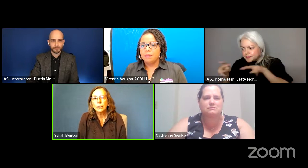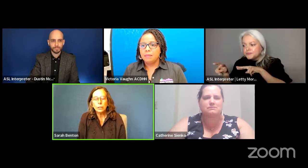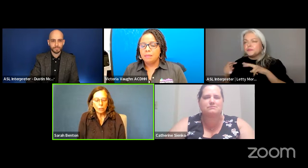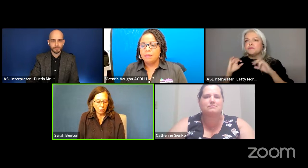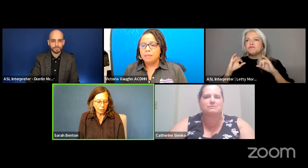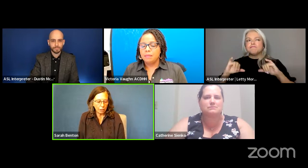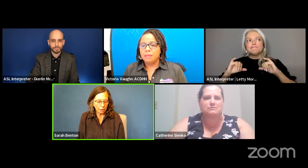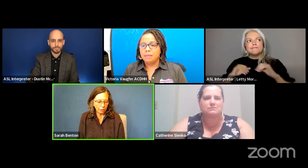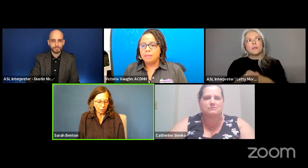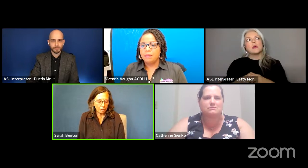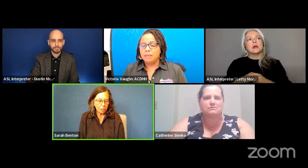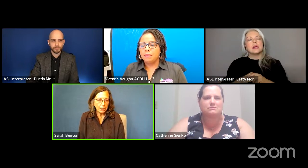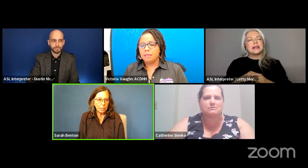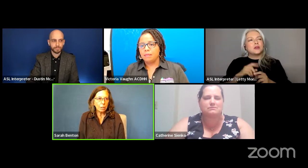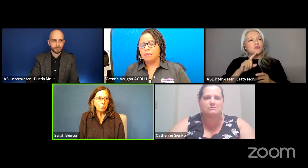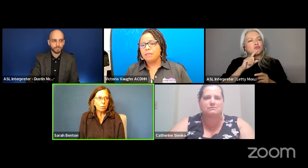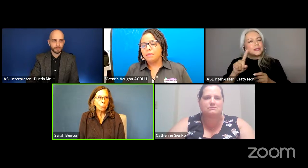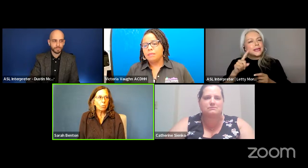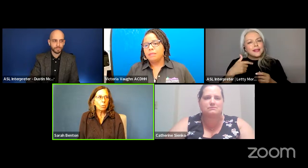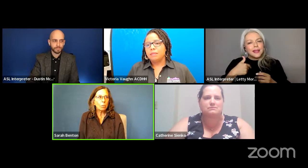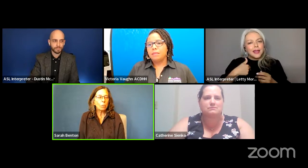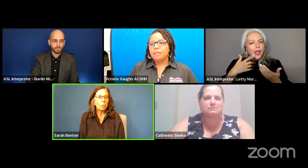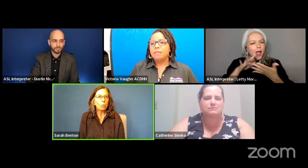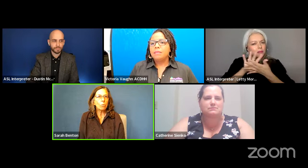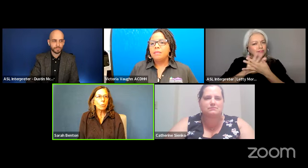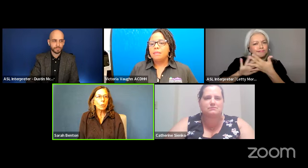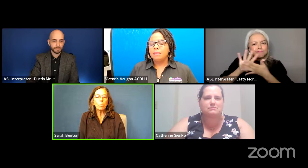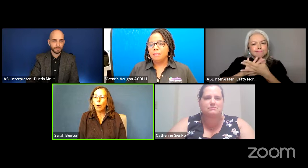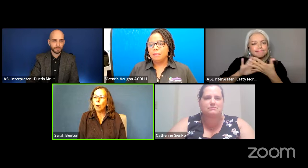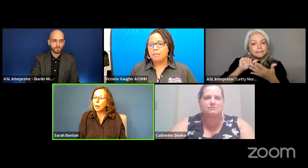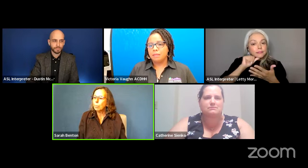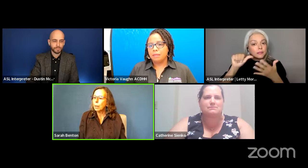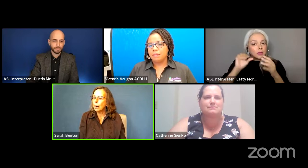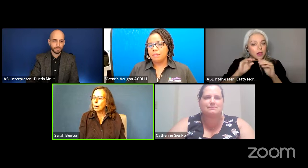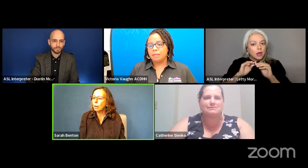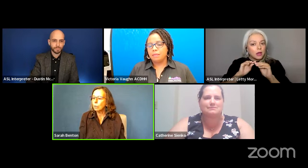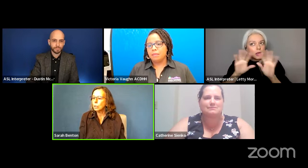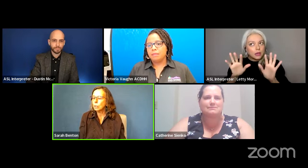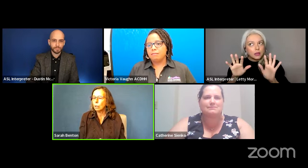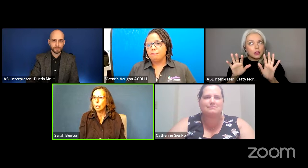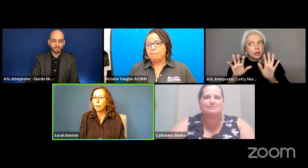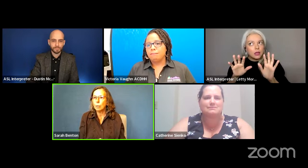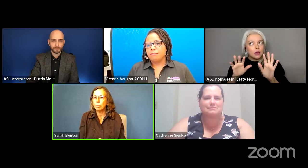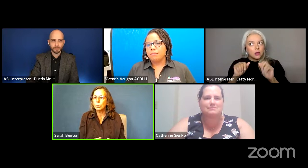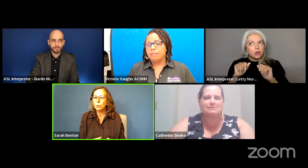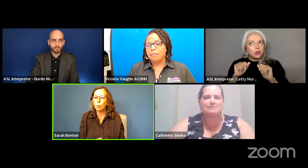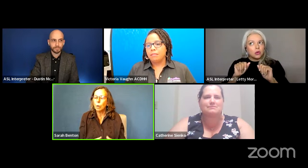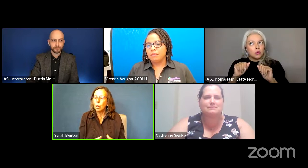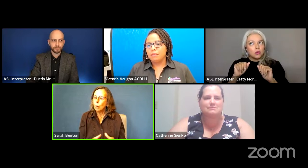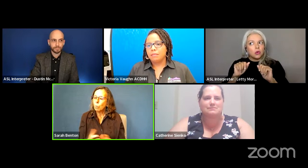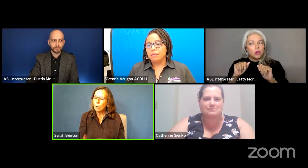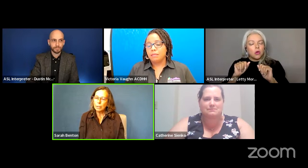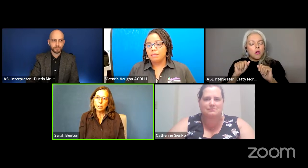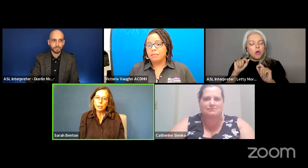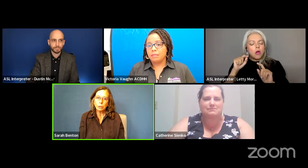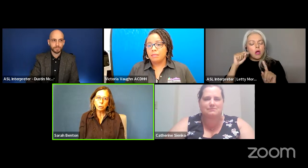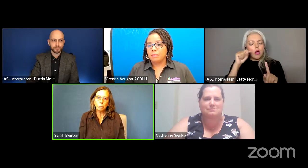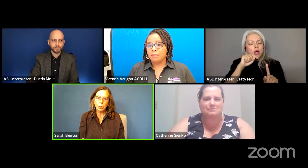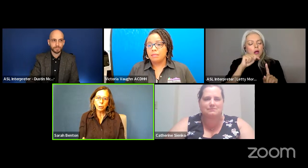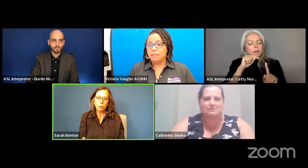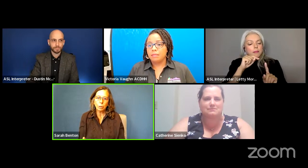I guess it's unclear to me the part about so